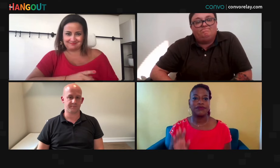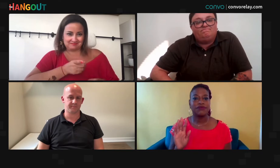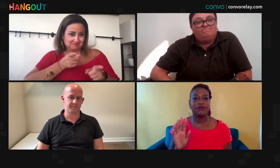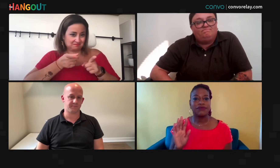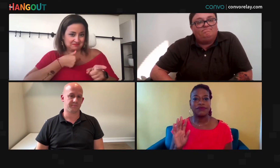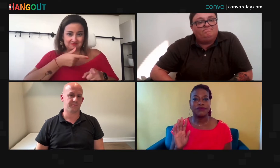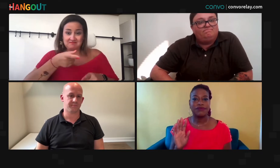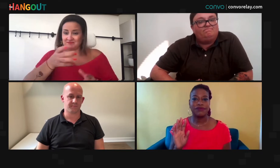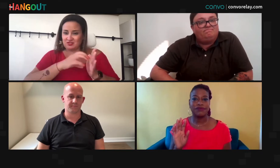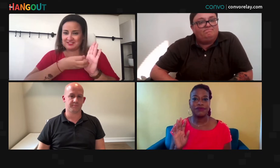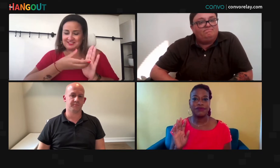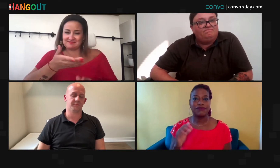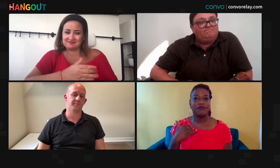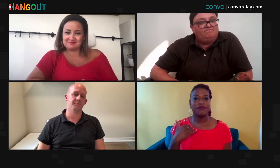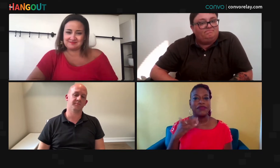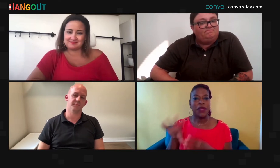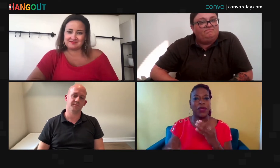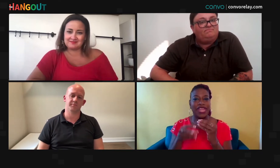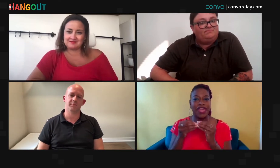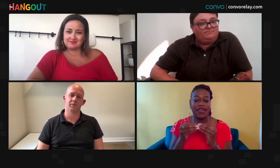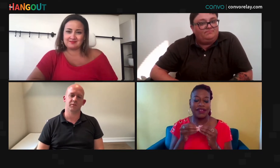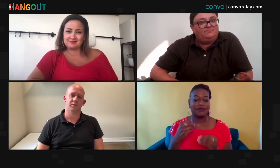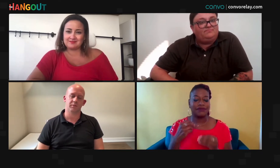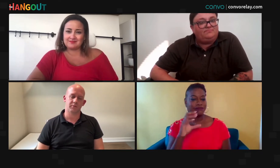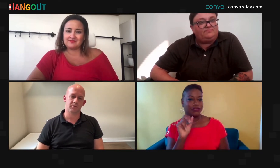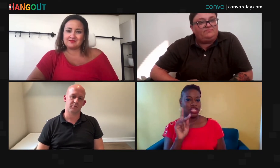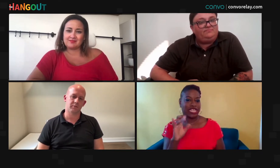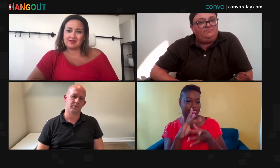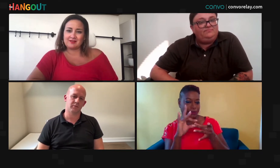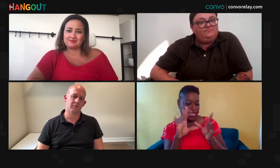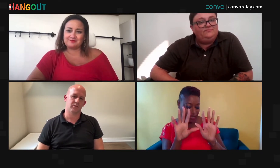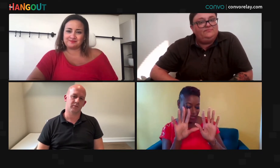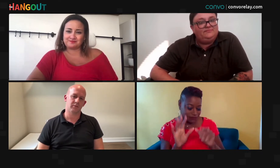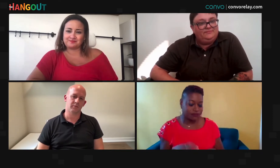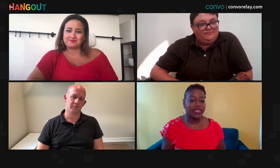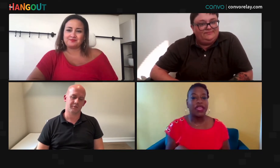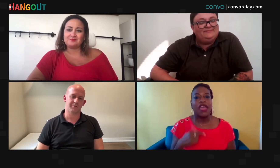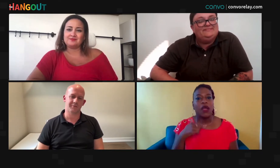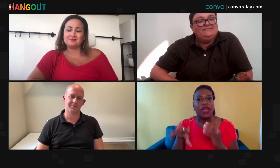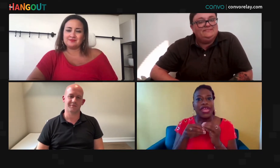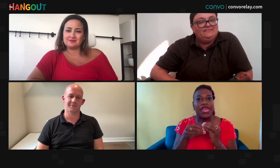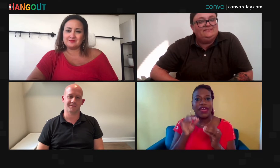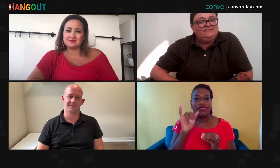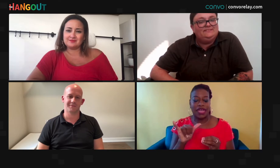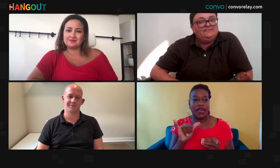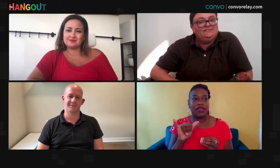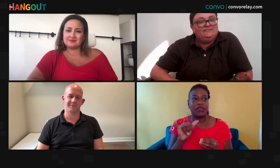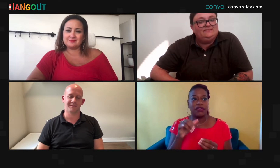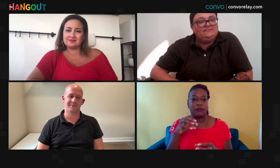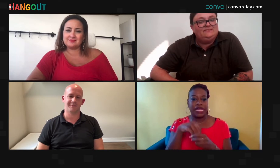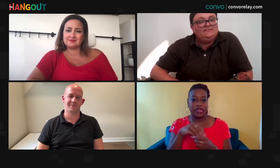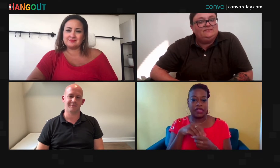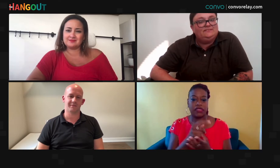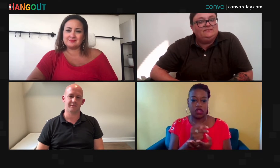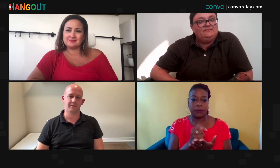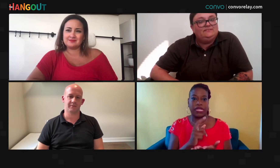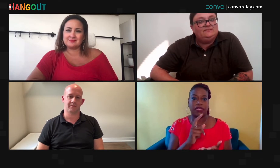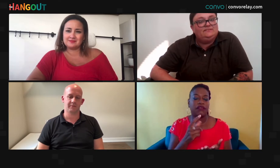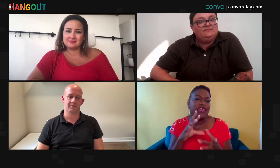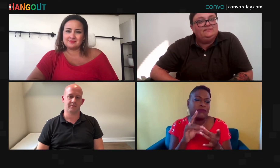Melissa. Yes. Does anyone want to add anything? Cookie? Yeah, this is Cookie. I wanted to add that being